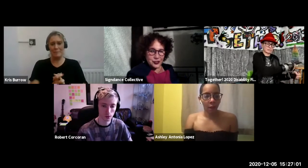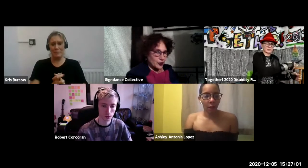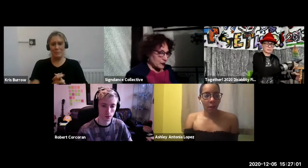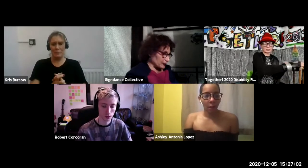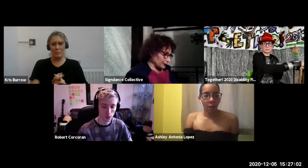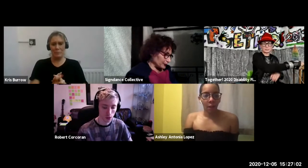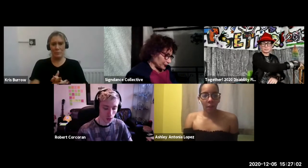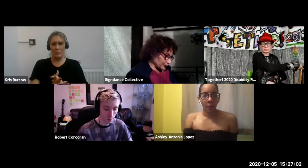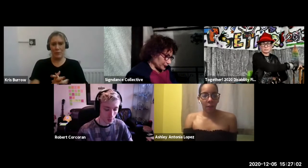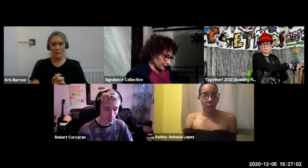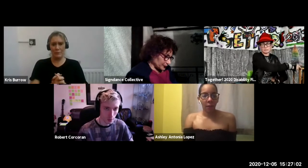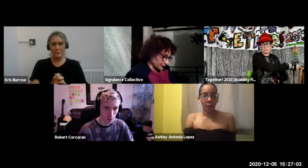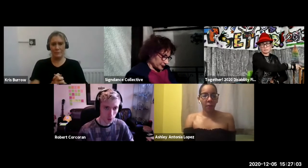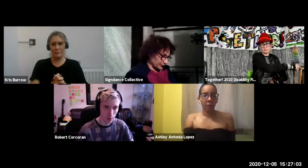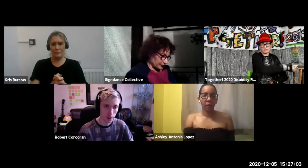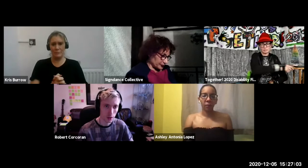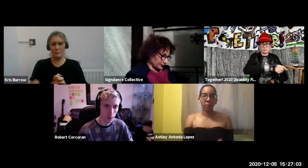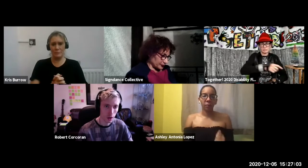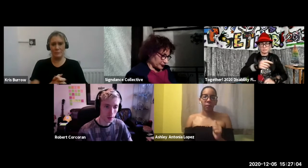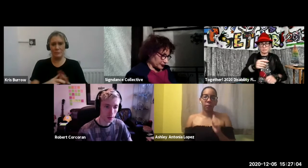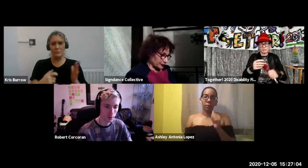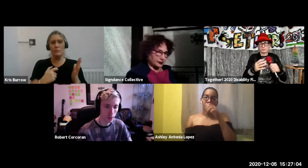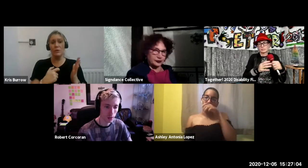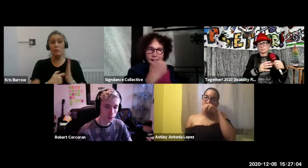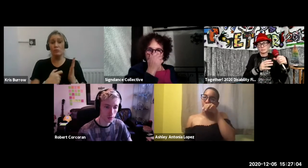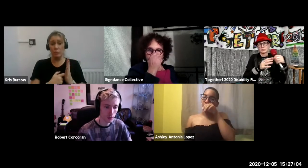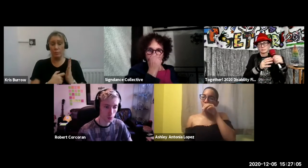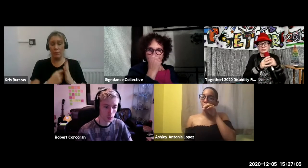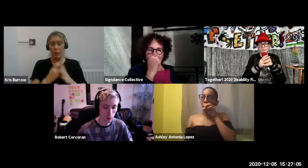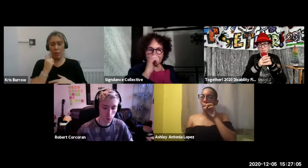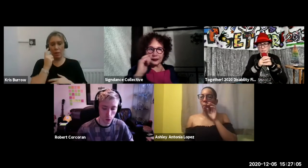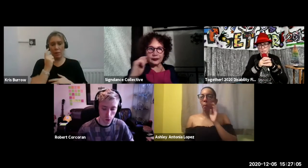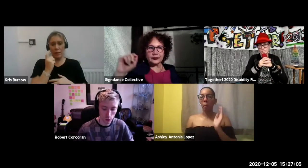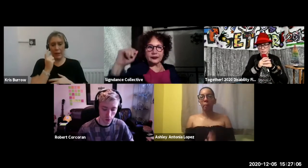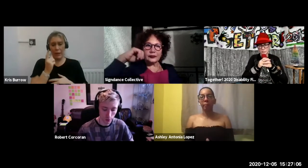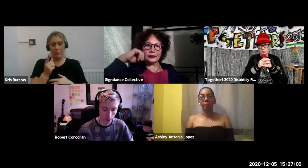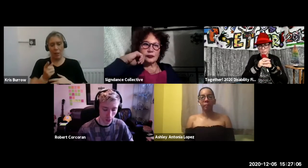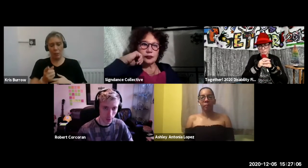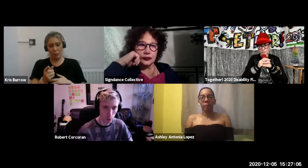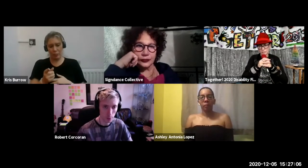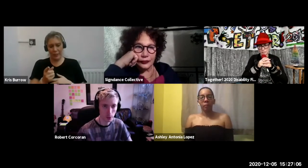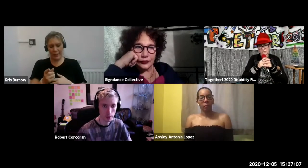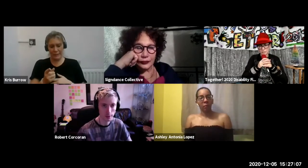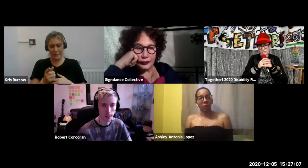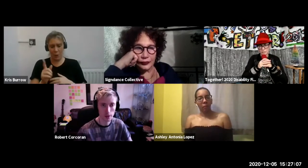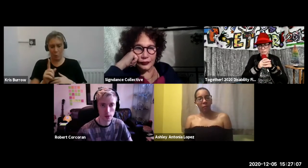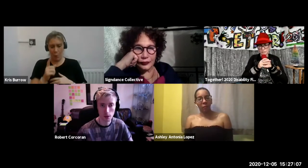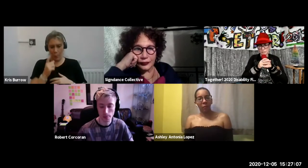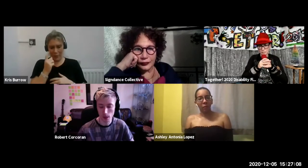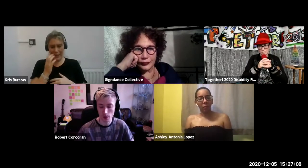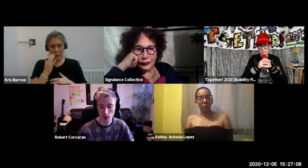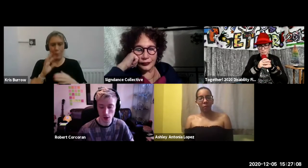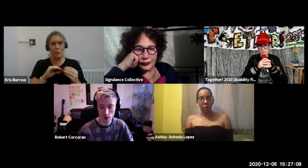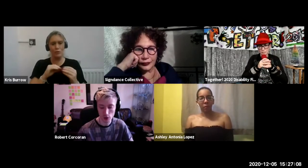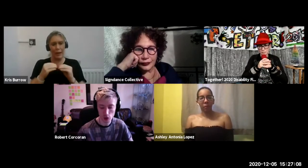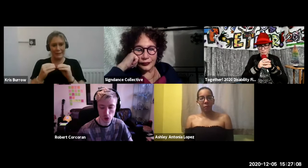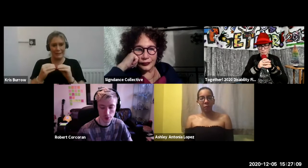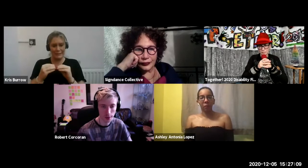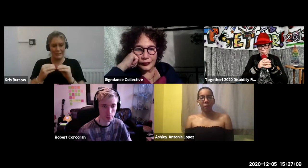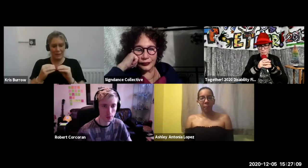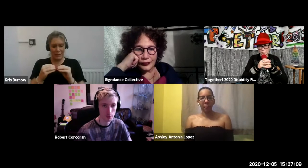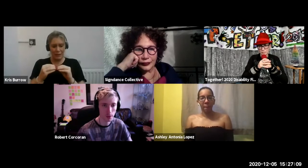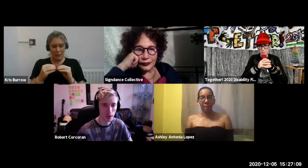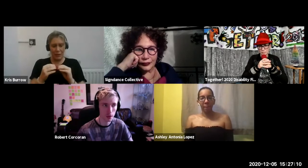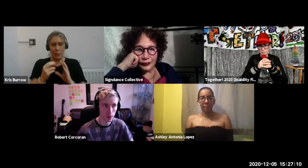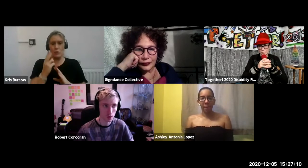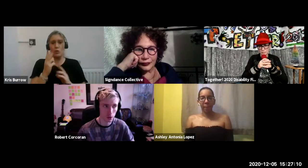Anything else, Rob? I mean, just thinking about this piece and what we were thinking about when we put it together, the two